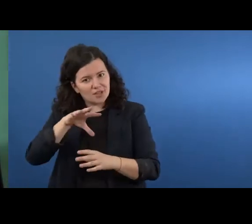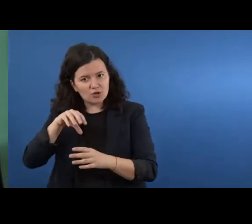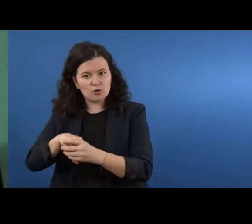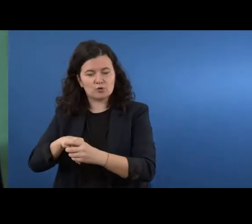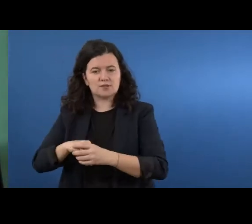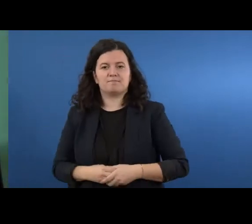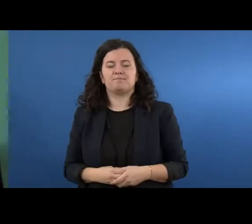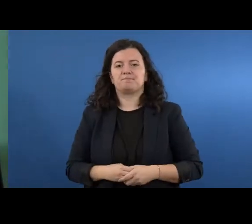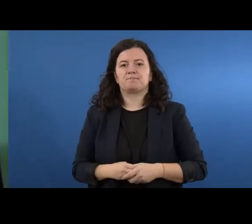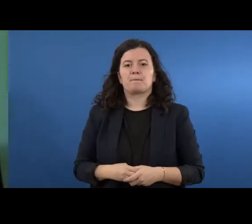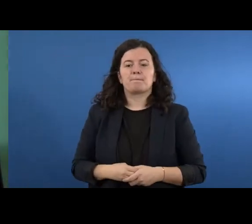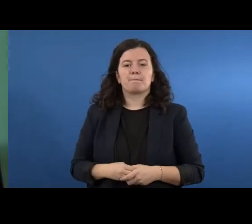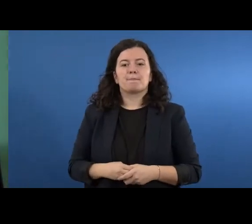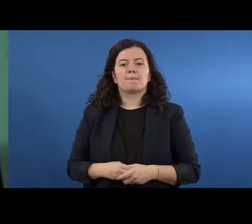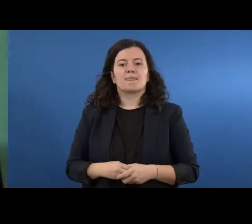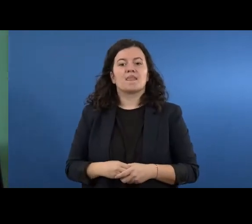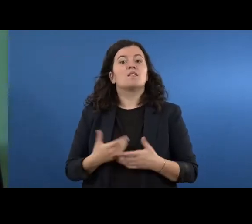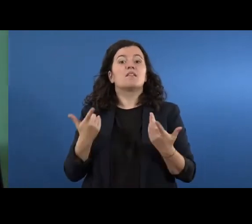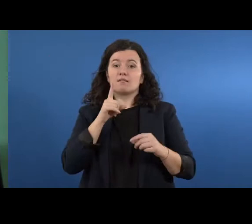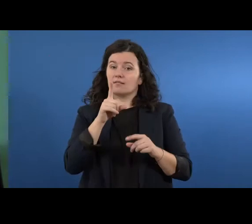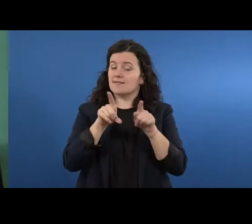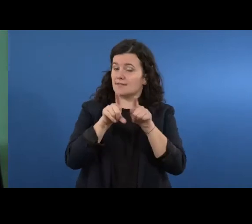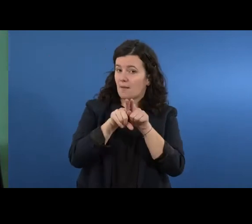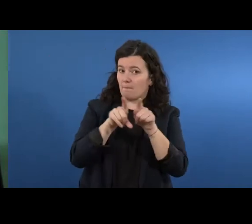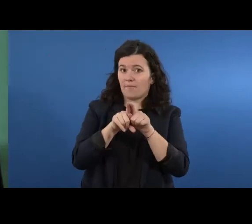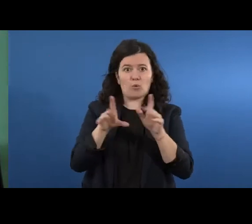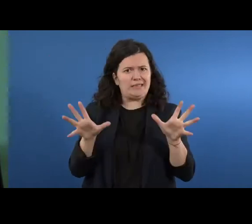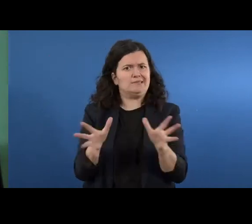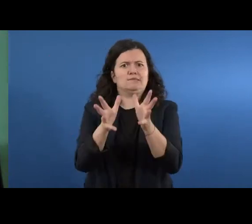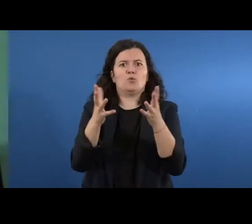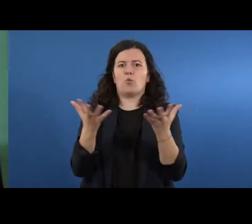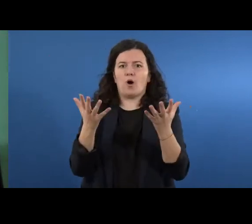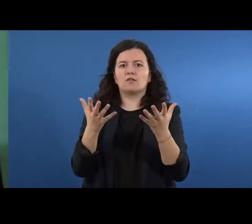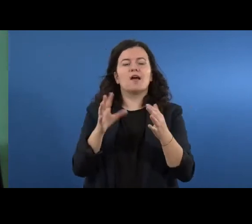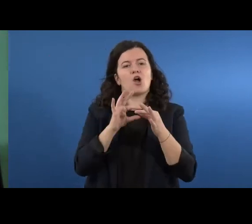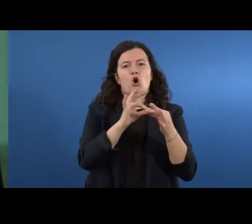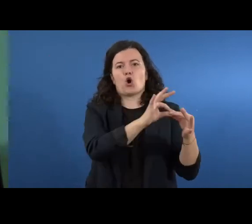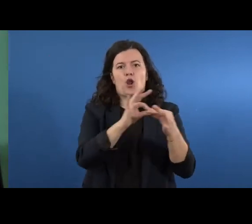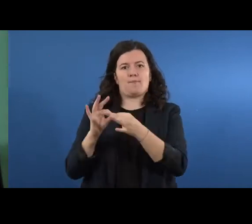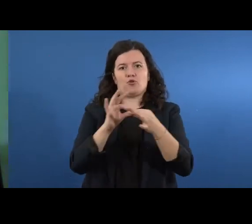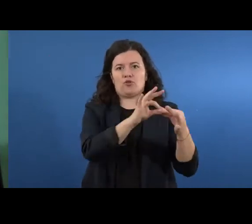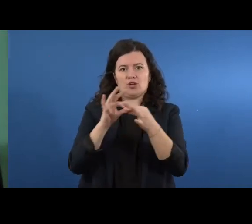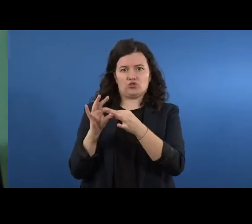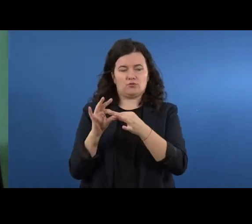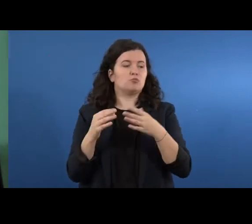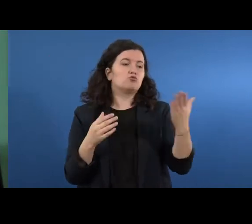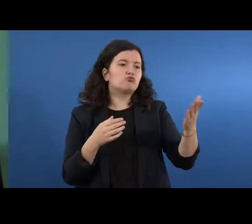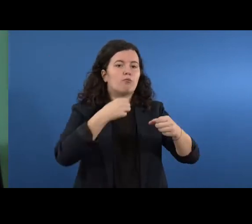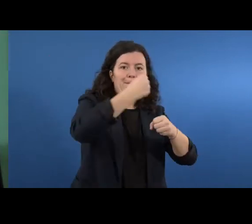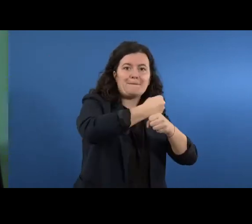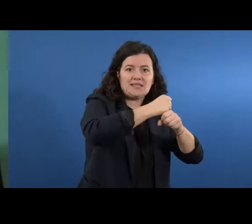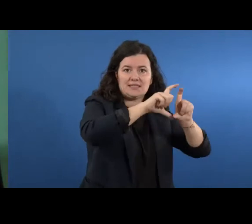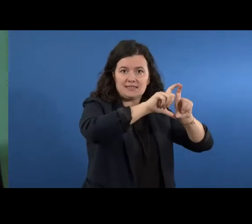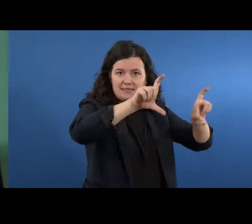lastly, we promote collaboration we collaborate with the private sector, with industry, and also in the case